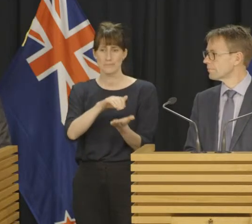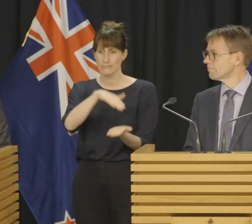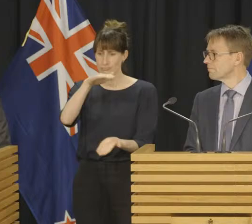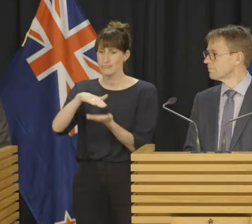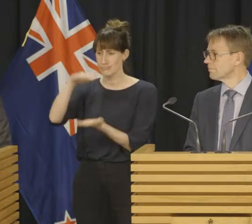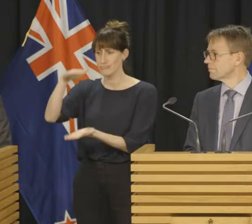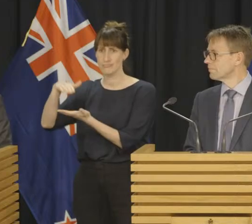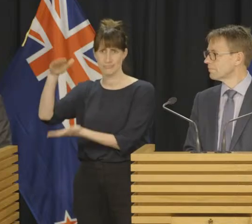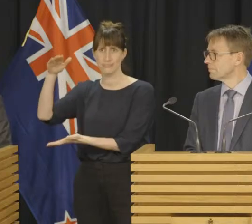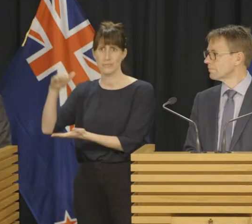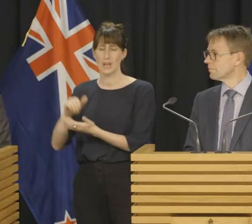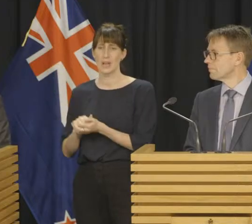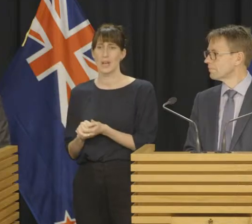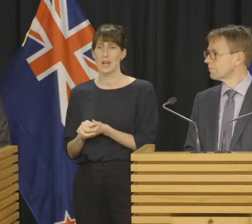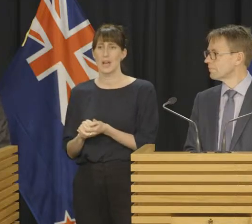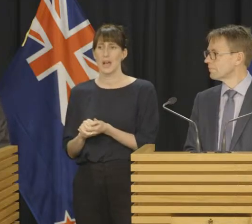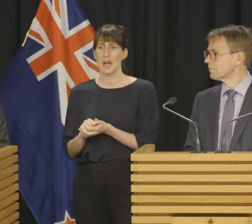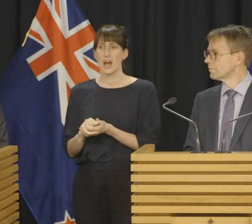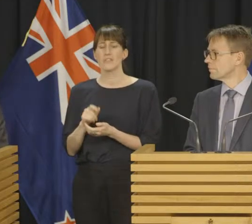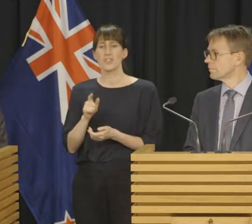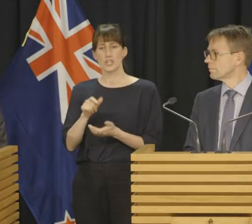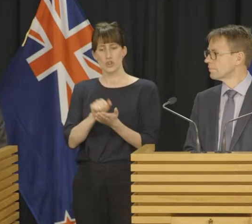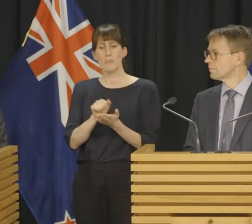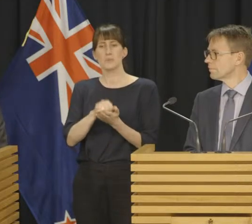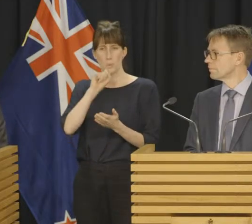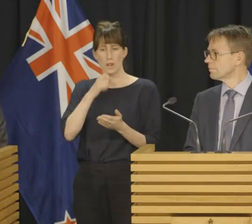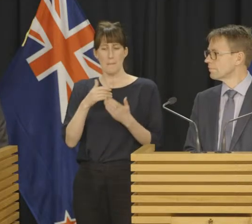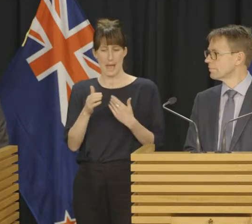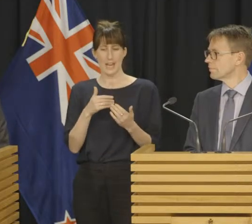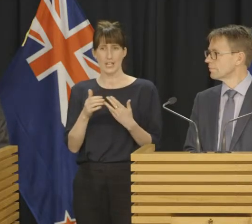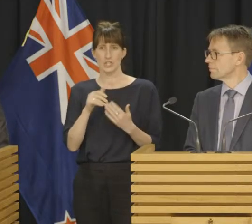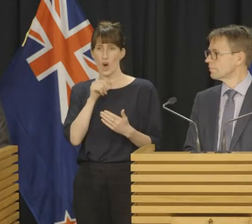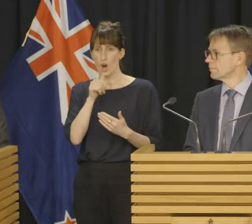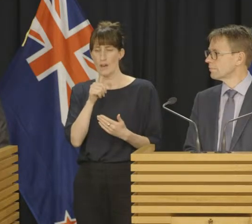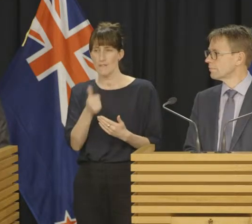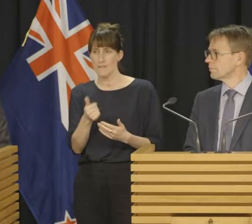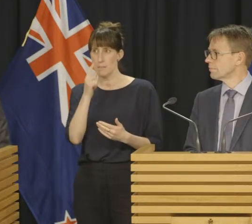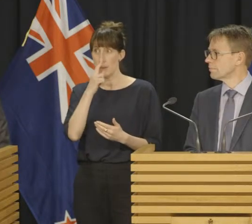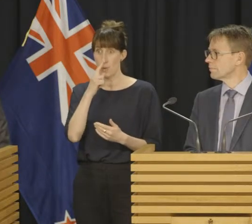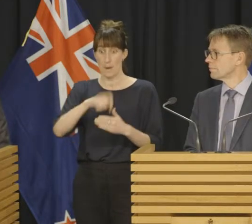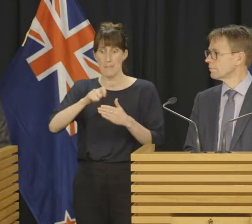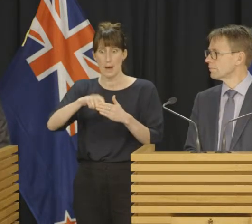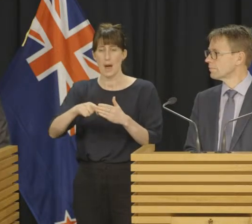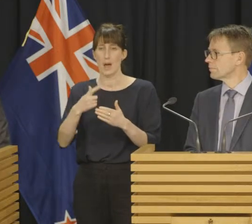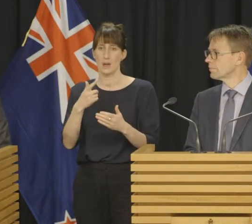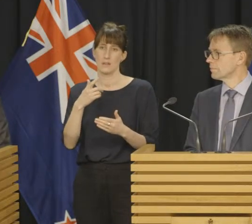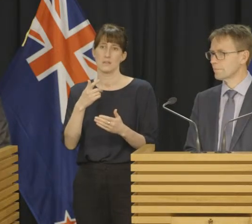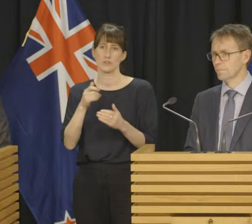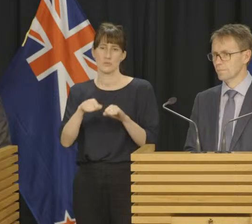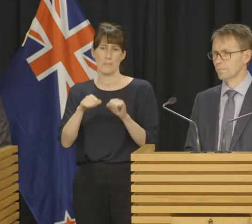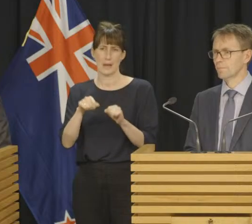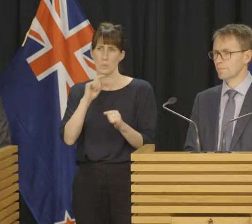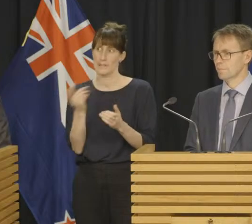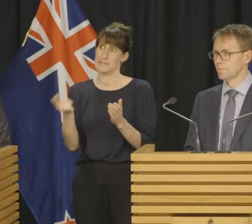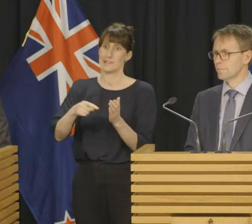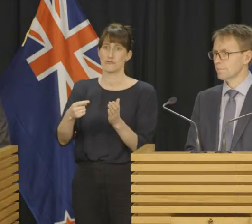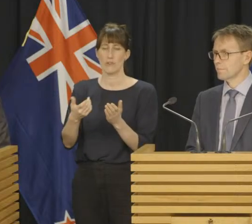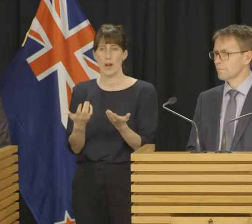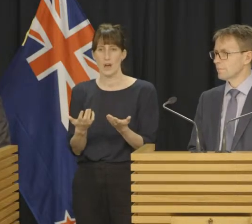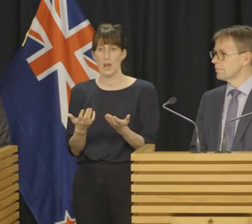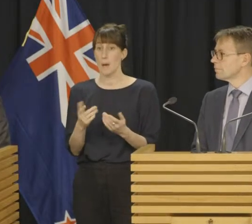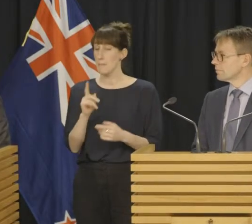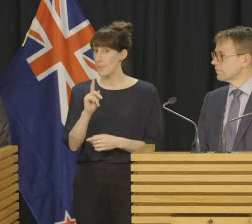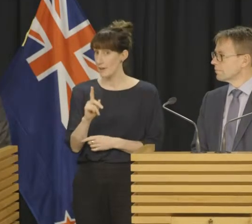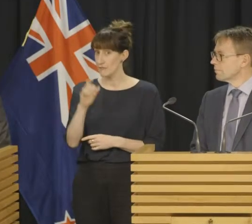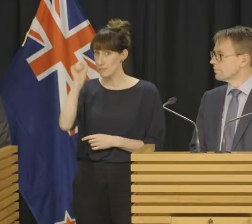demand issues, they'll manage those supply and demand issues. It is important to note that these can be reusable masks. People can make their